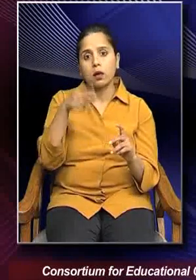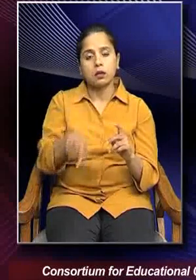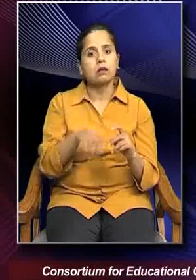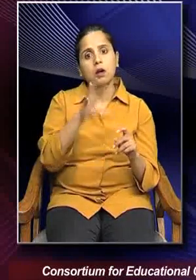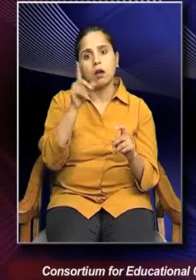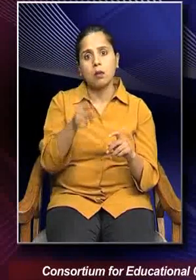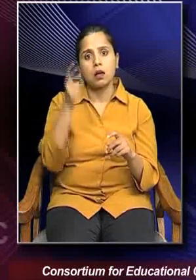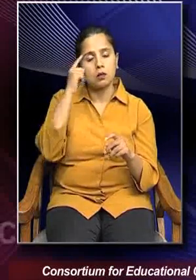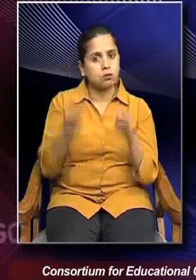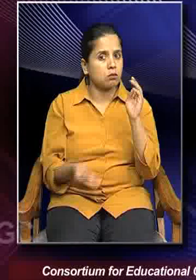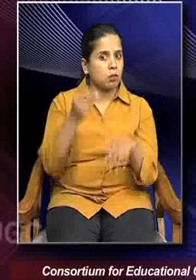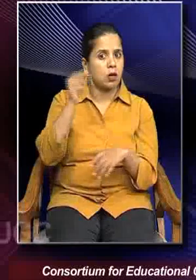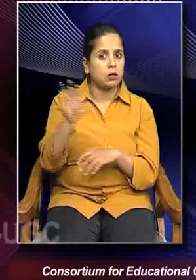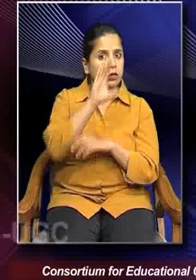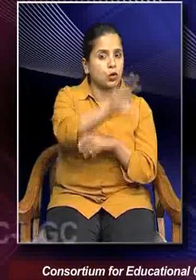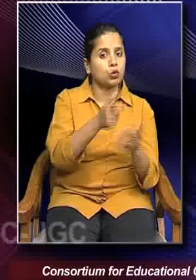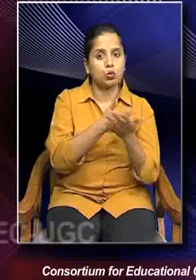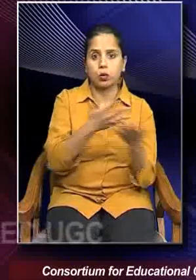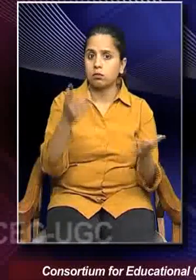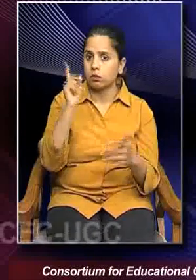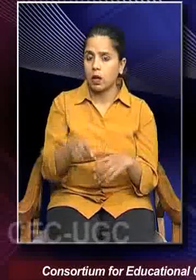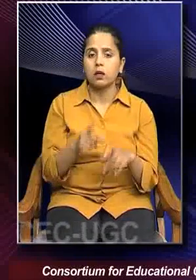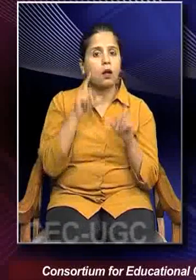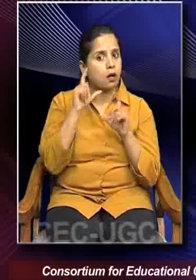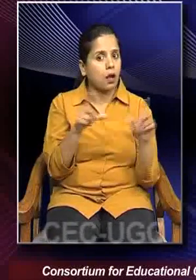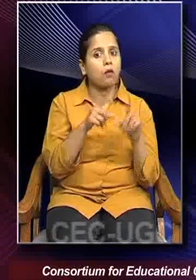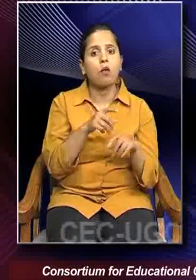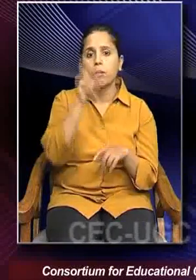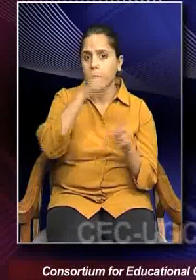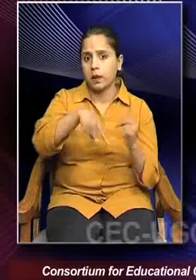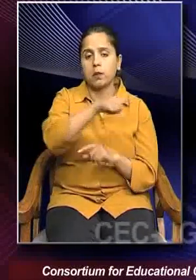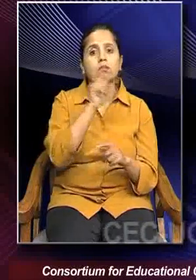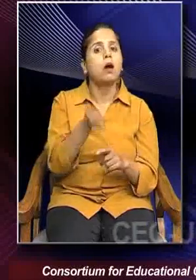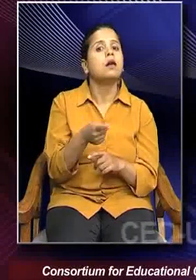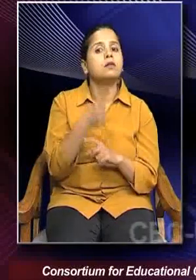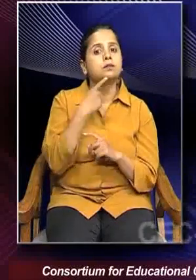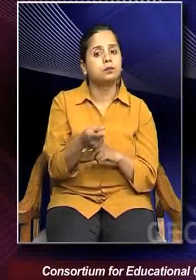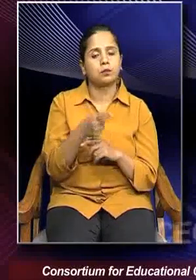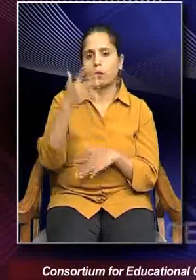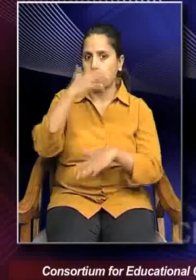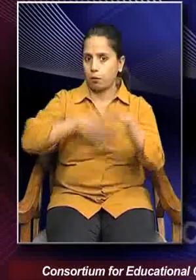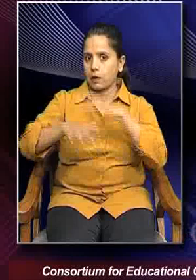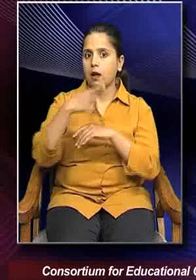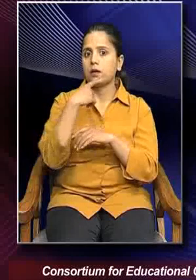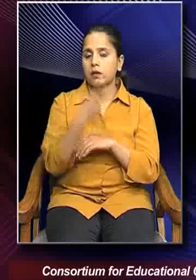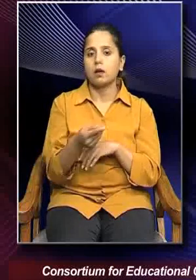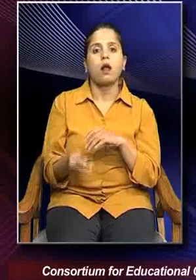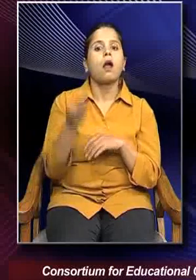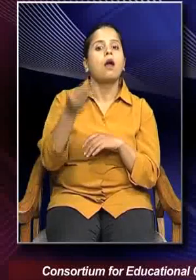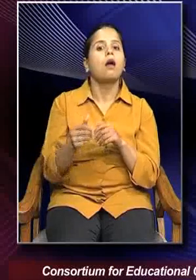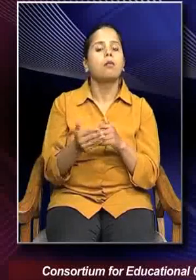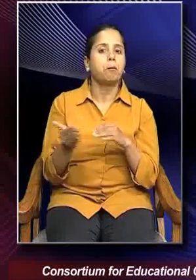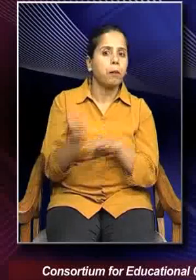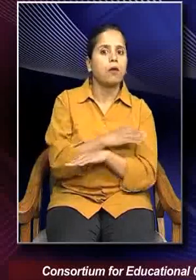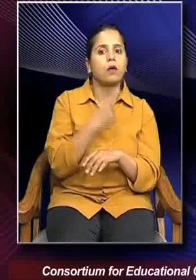to invest tremendous amount of resources taking care of such citizens, and therefore planning in advance to